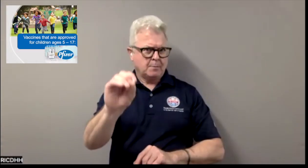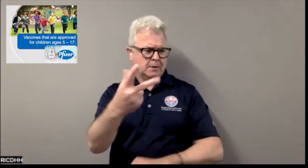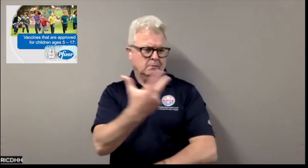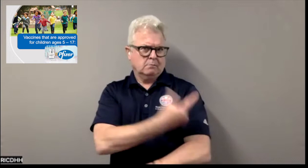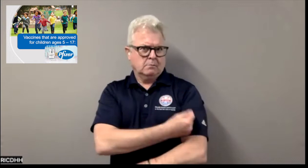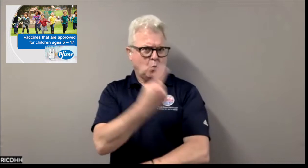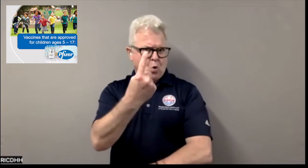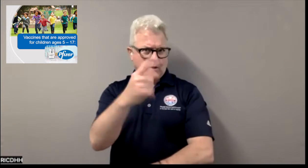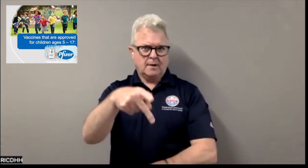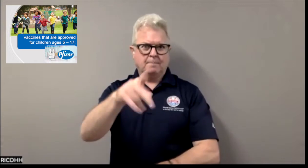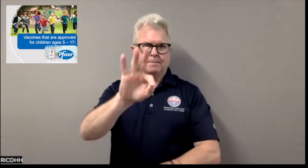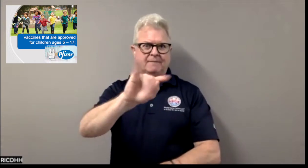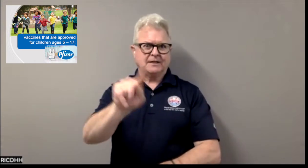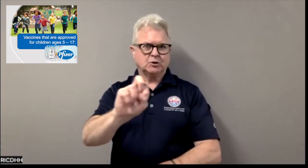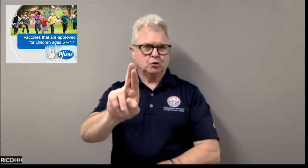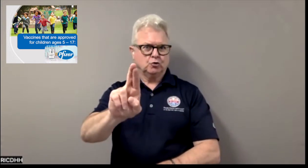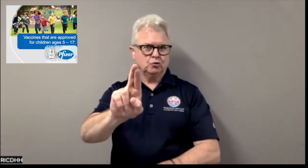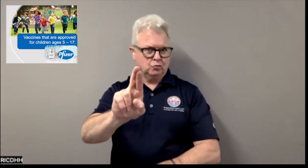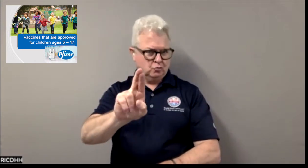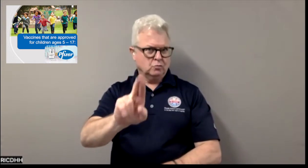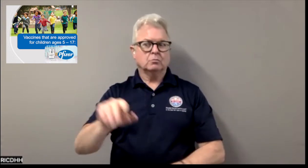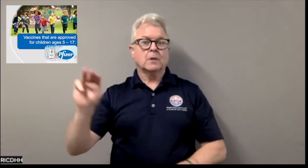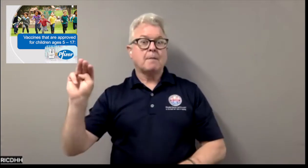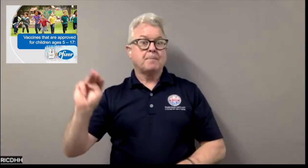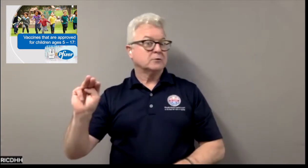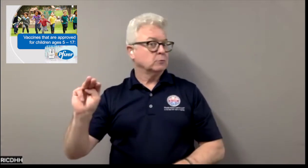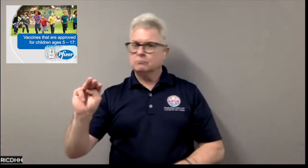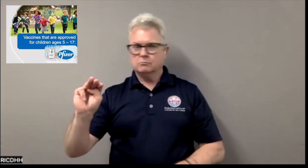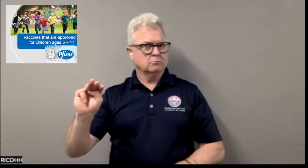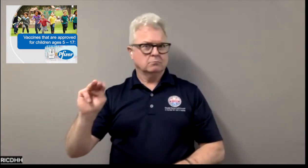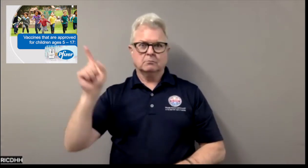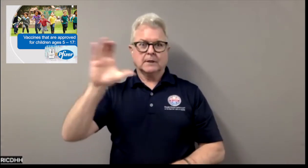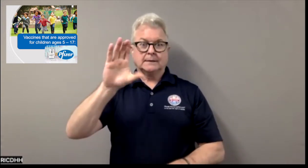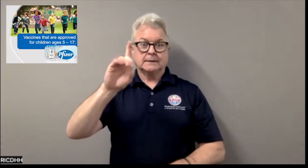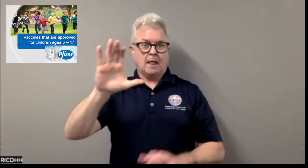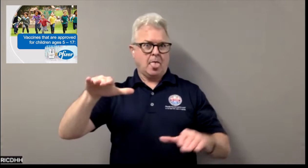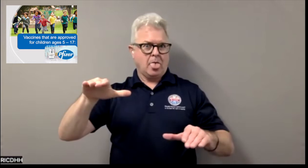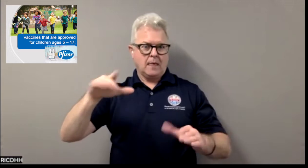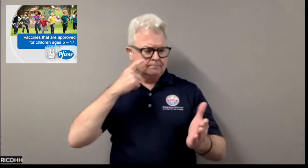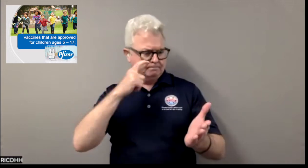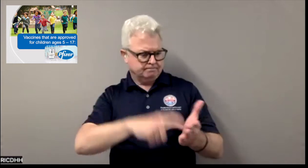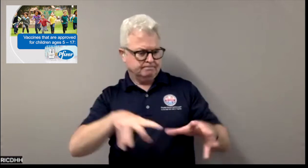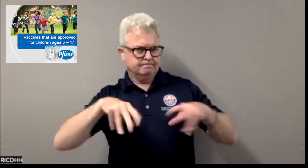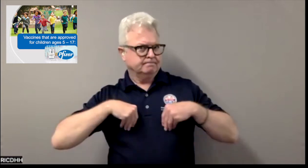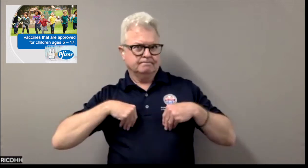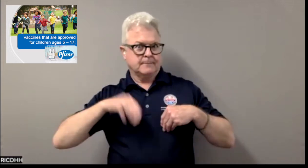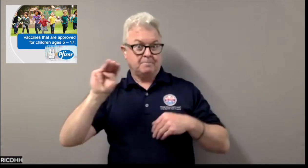17, there's only 1 pharmacy that has been approved for giving the booster, and that is